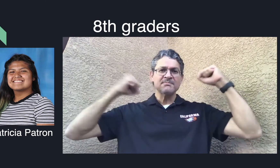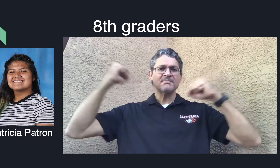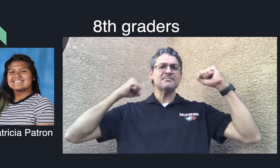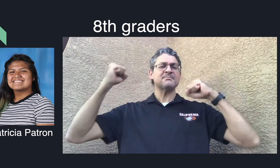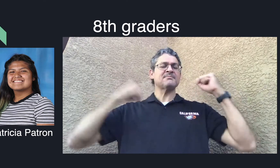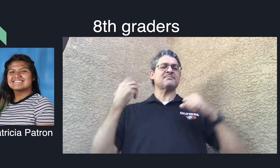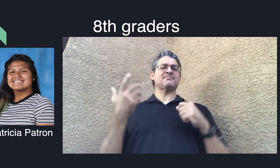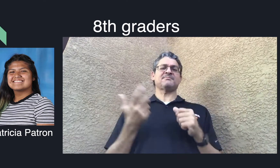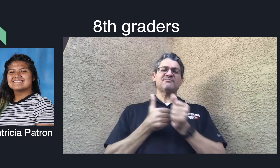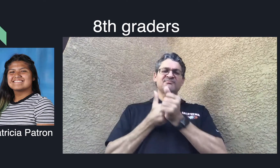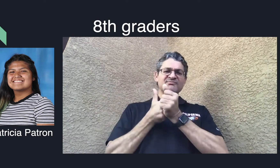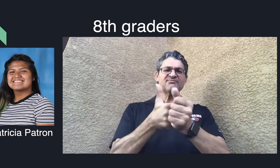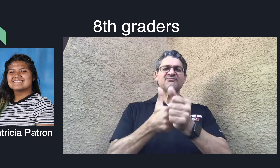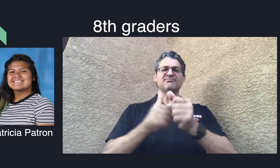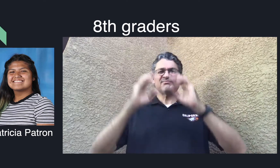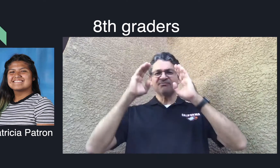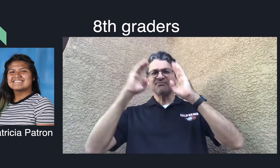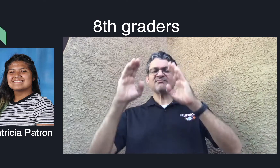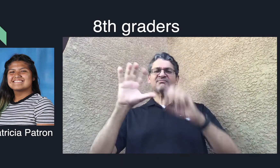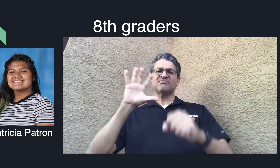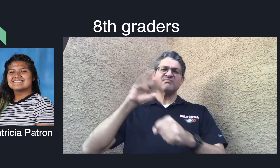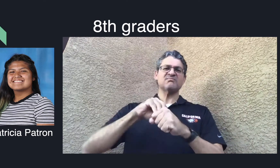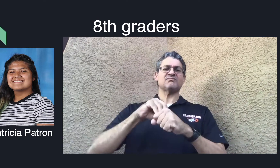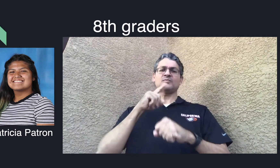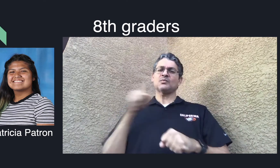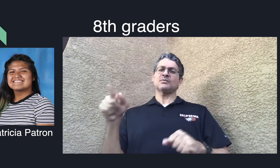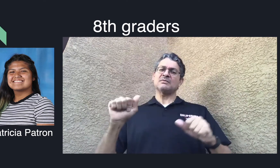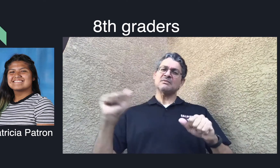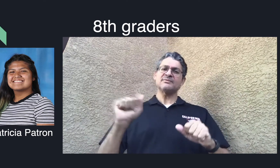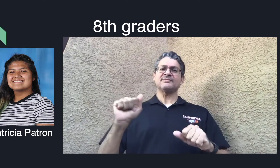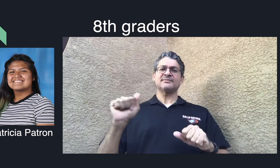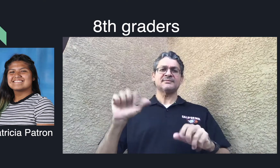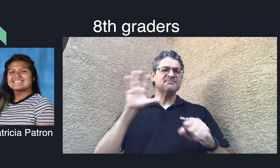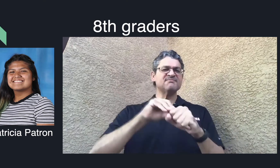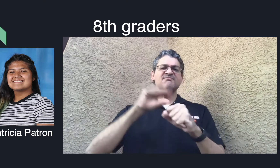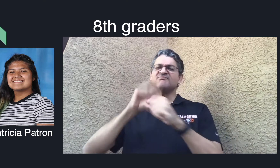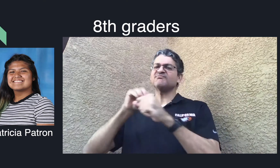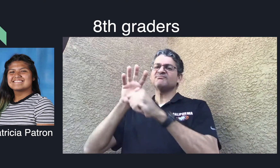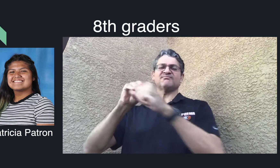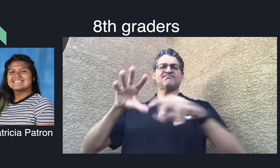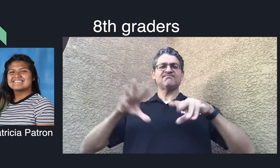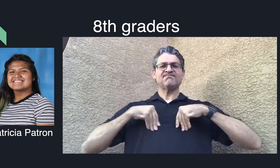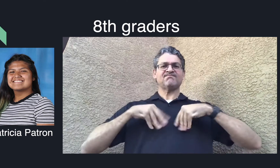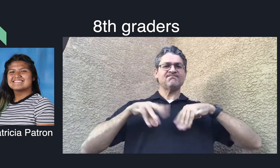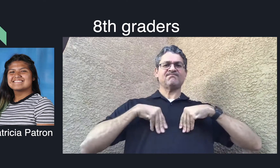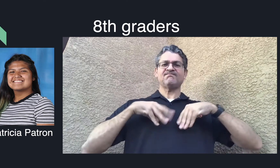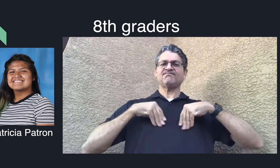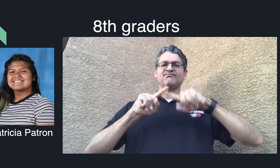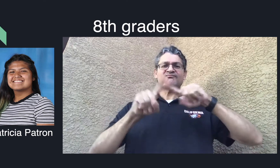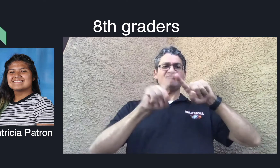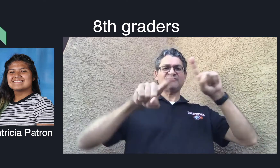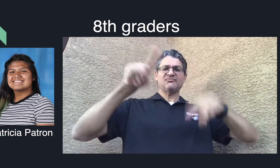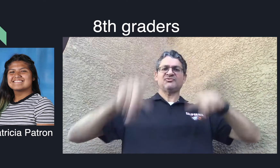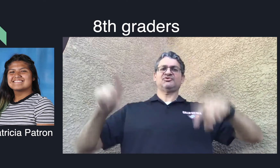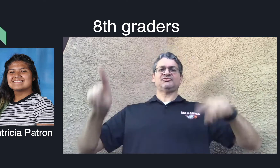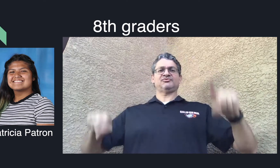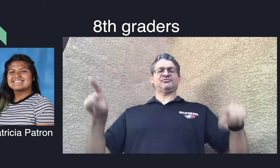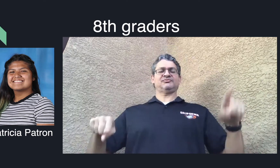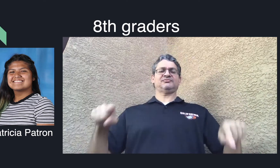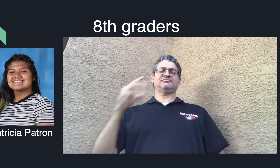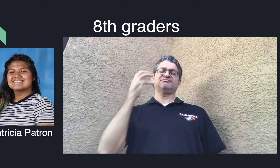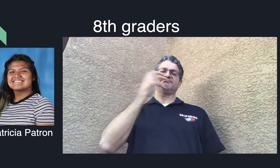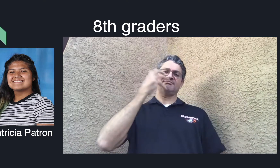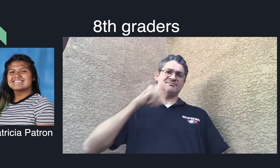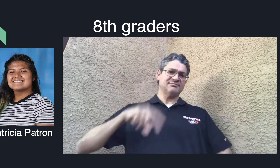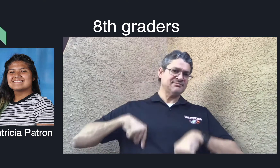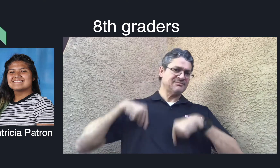lines up, warms up, follows direction, pays attention, participates in lots of